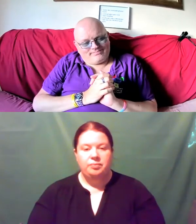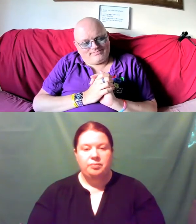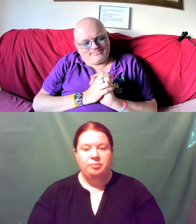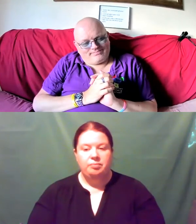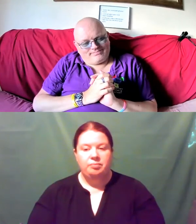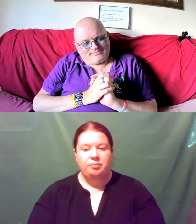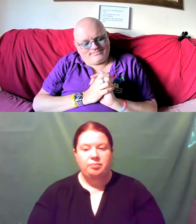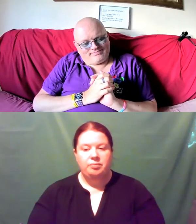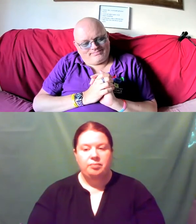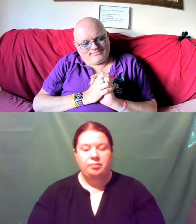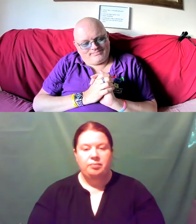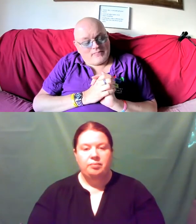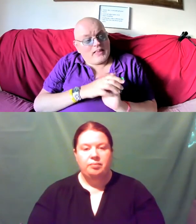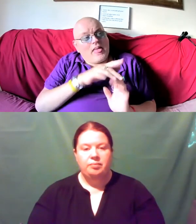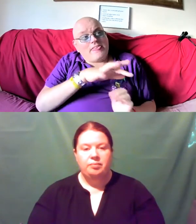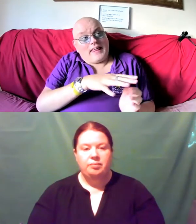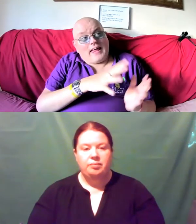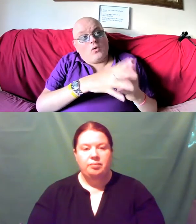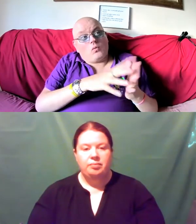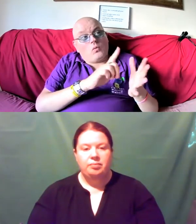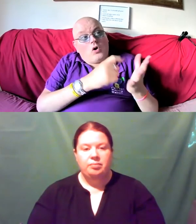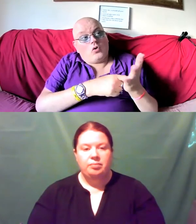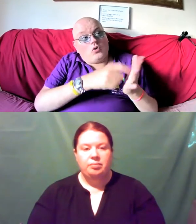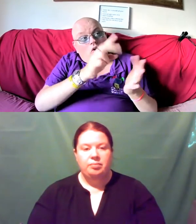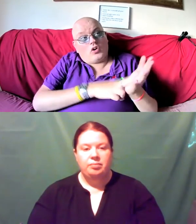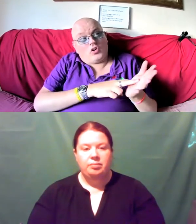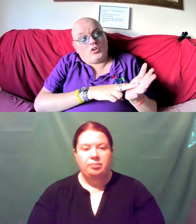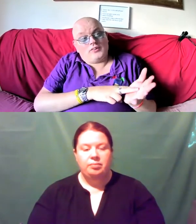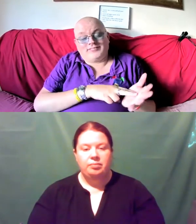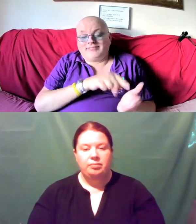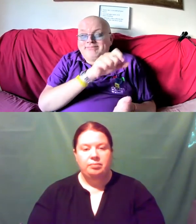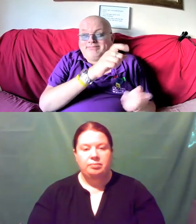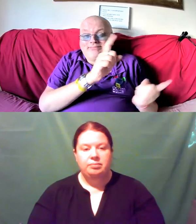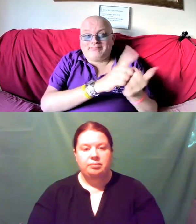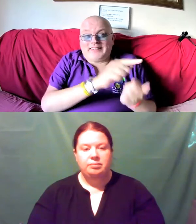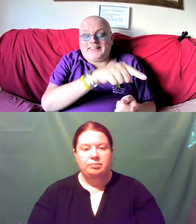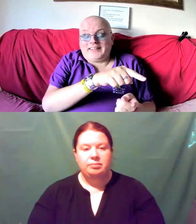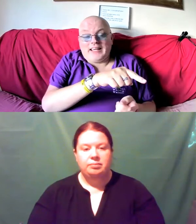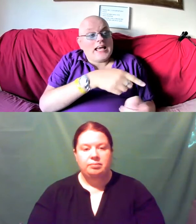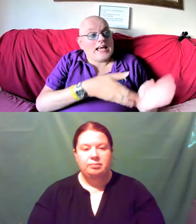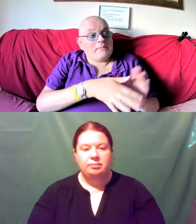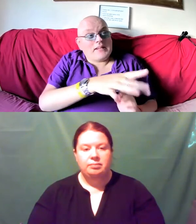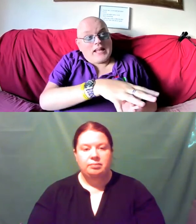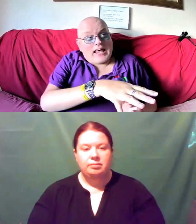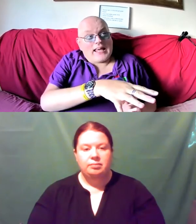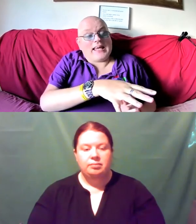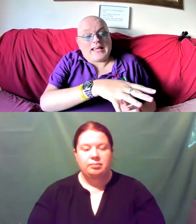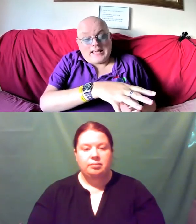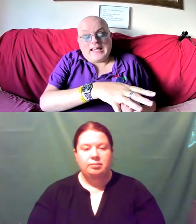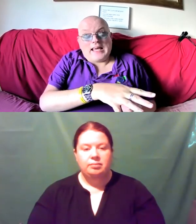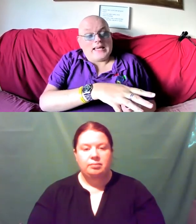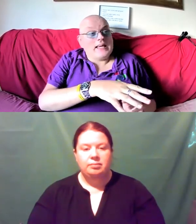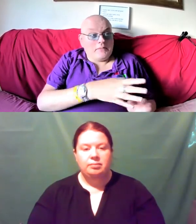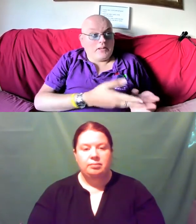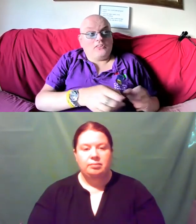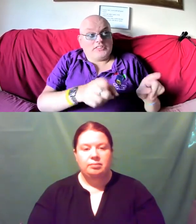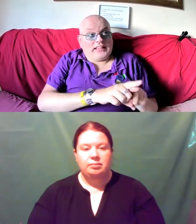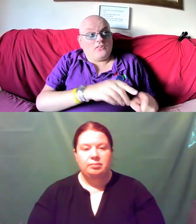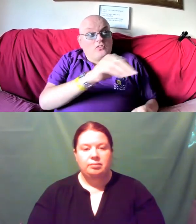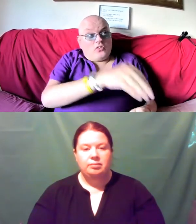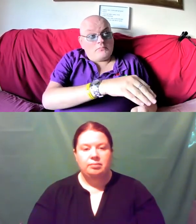and so I did, and Warren was there. He'd been going to the group as well, but not at the same time as me. We hadn't